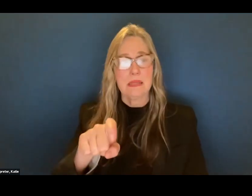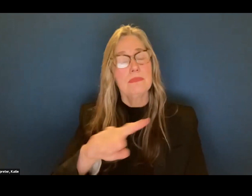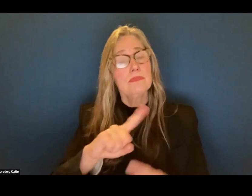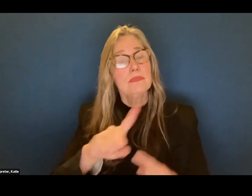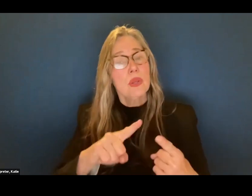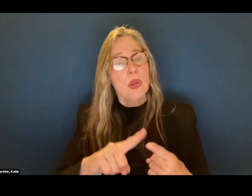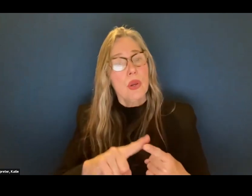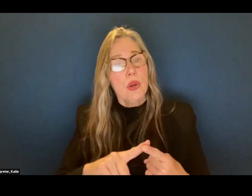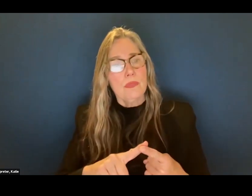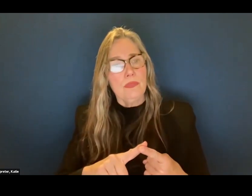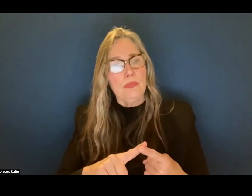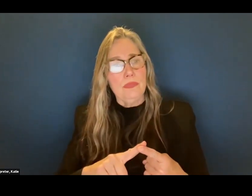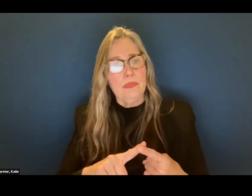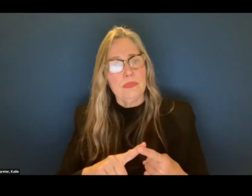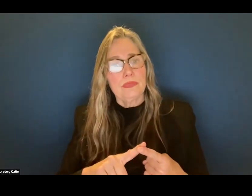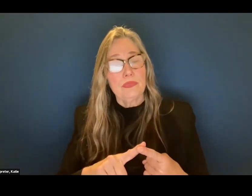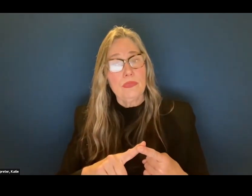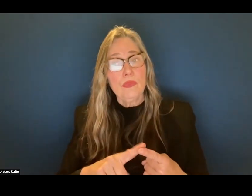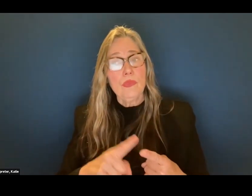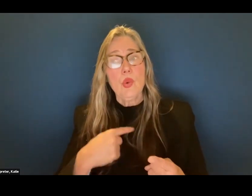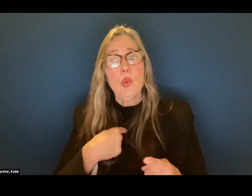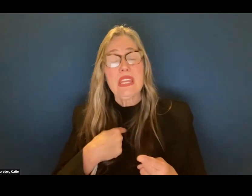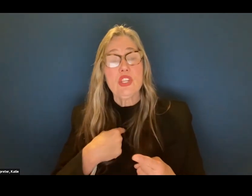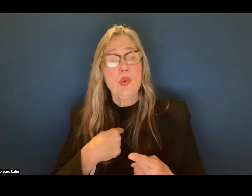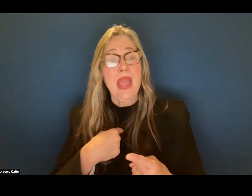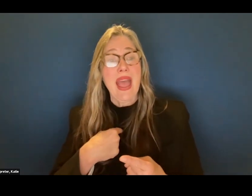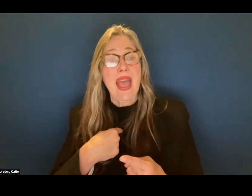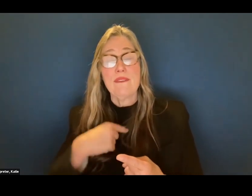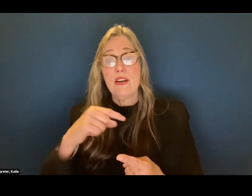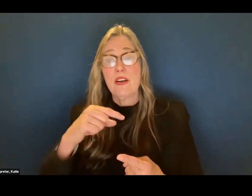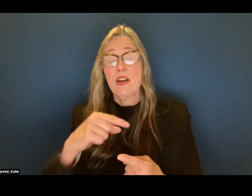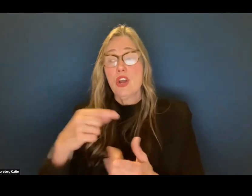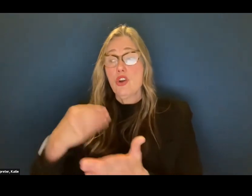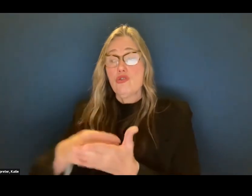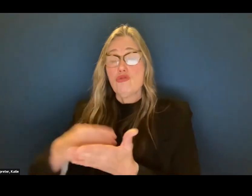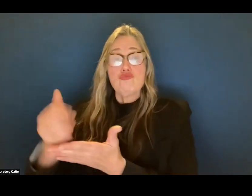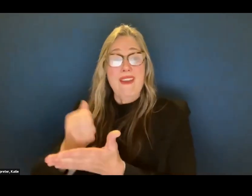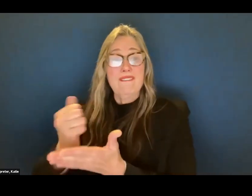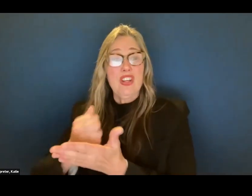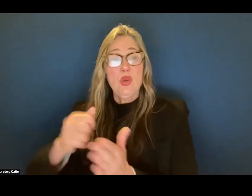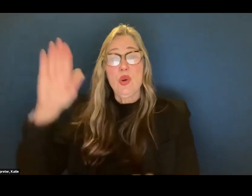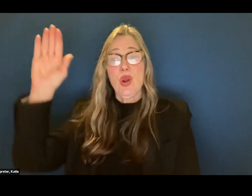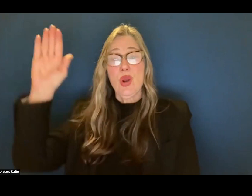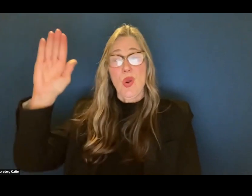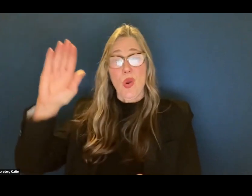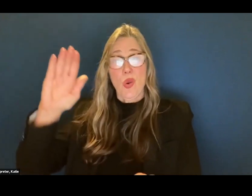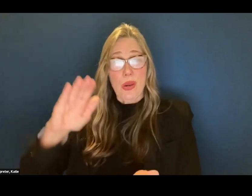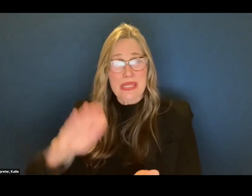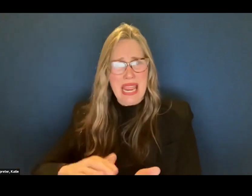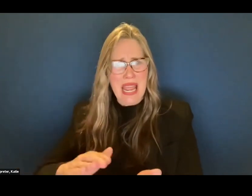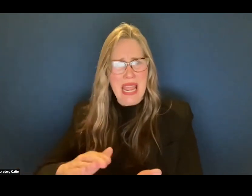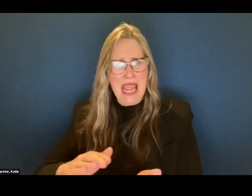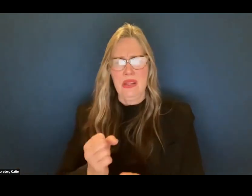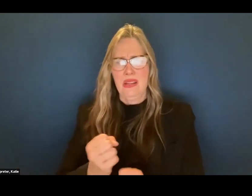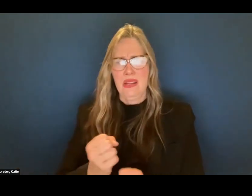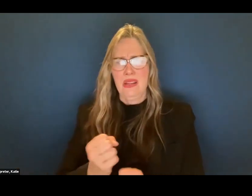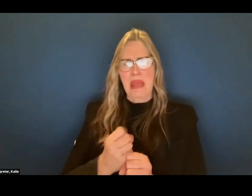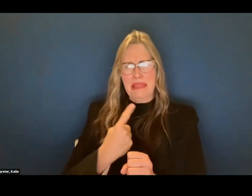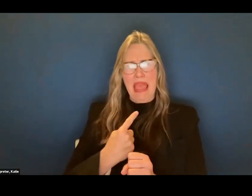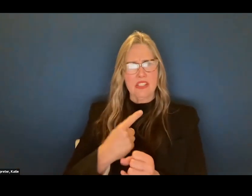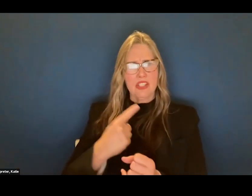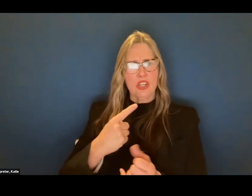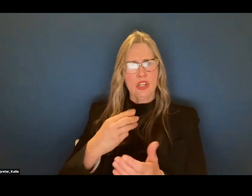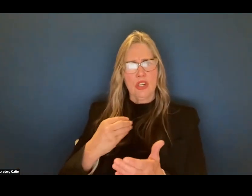have revenues that are going down, and last year and the year before that, we matched our revenues